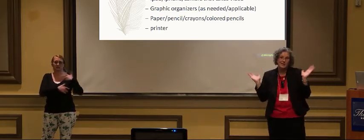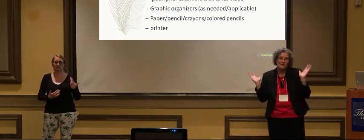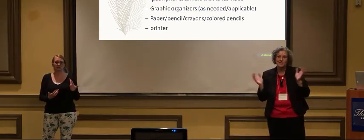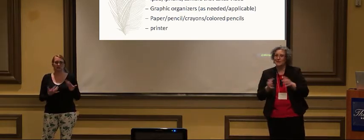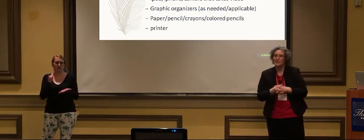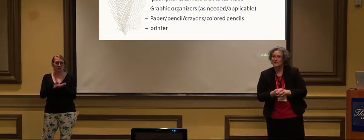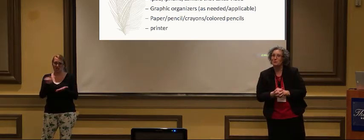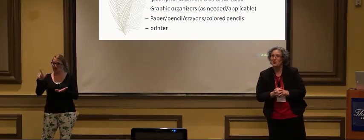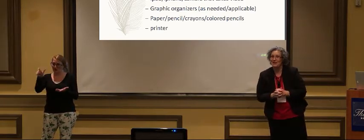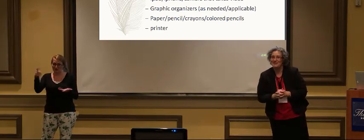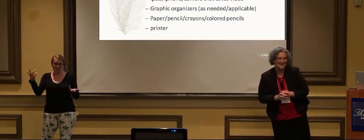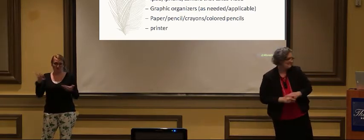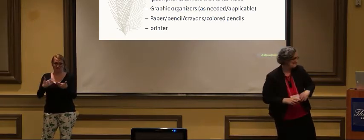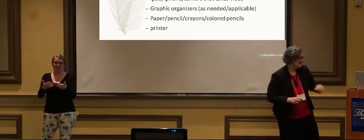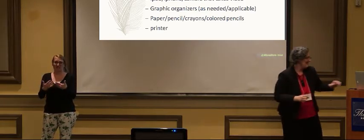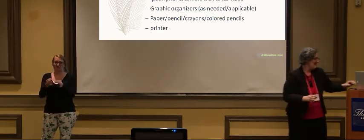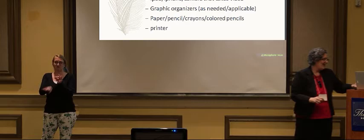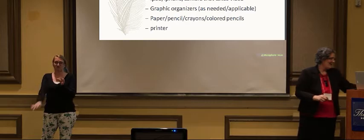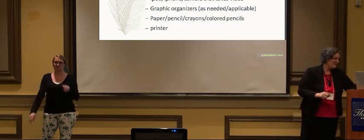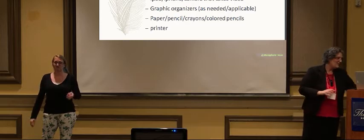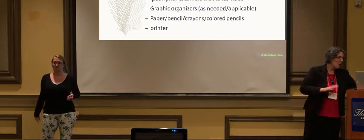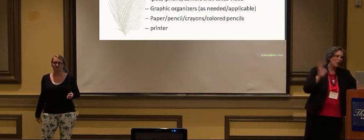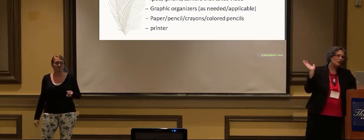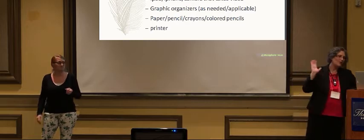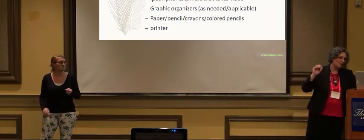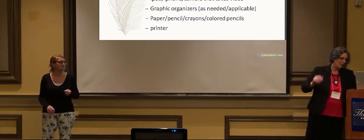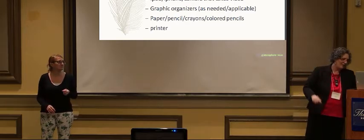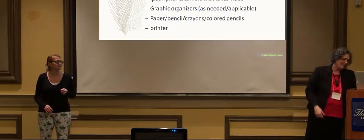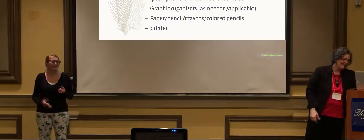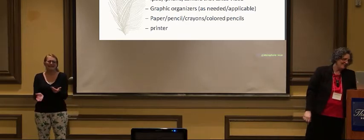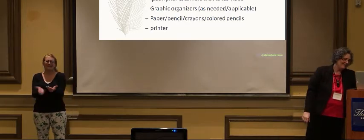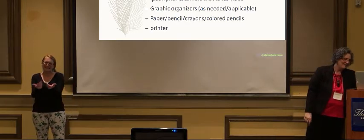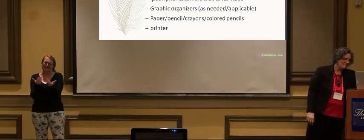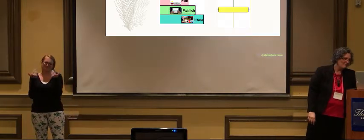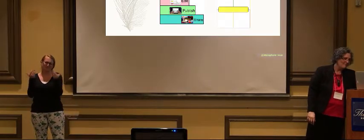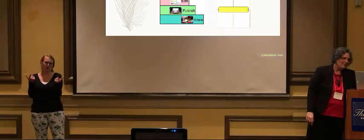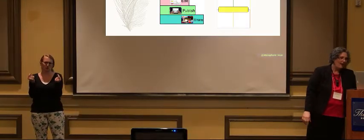That's all it needs. It's pretty easy. Totally doable.